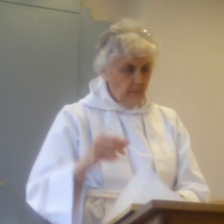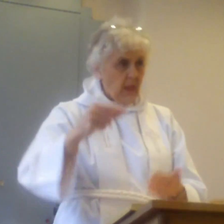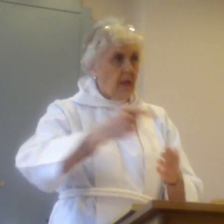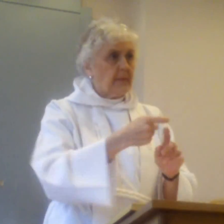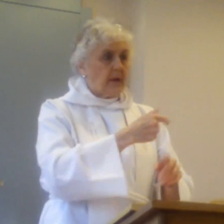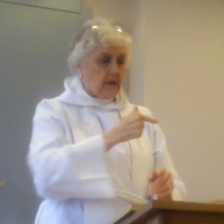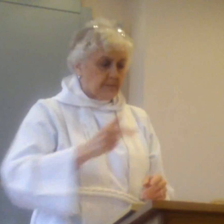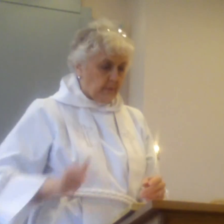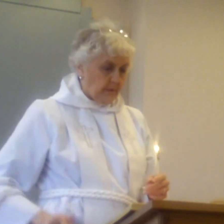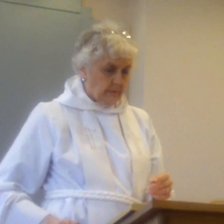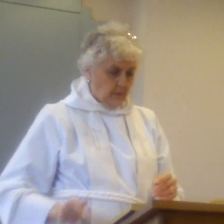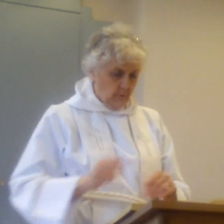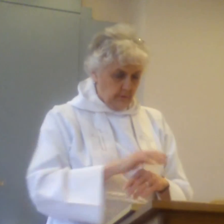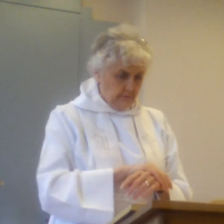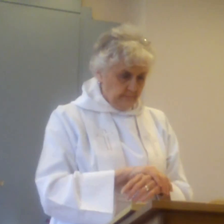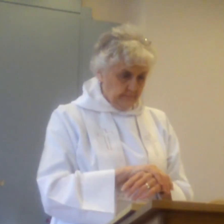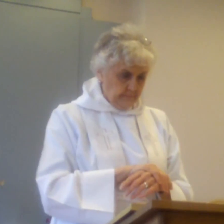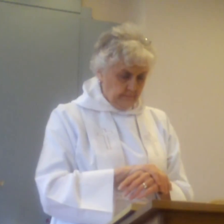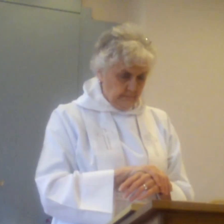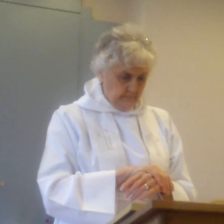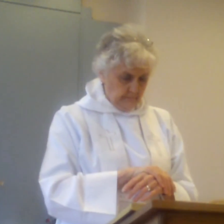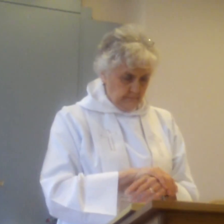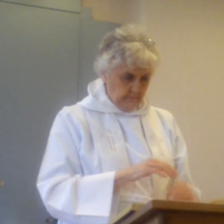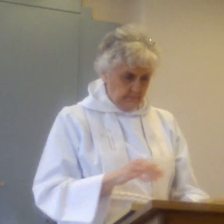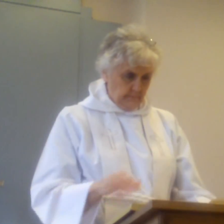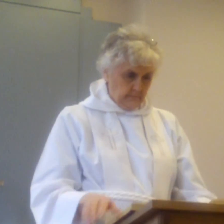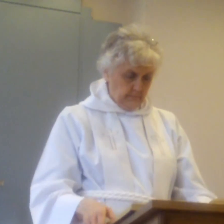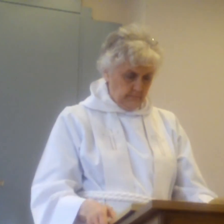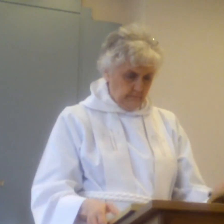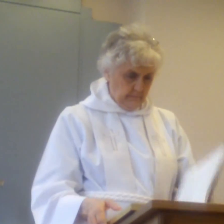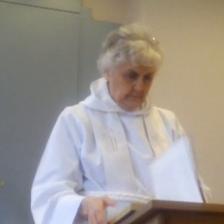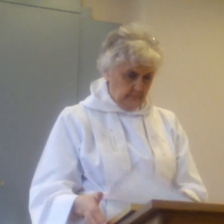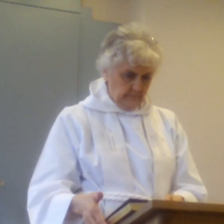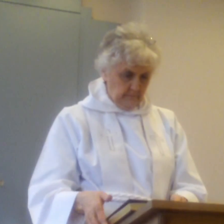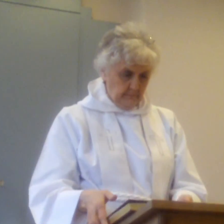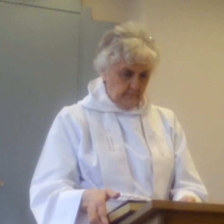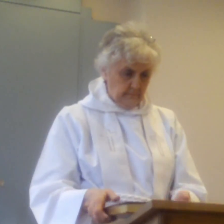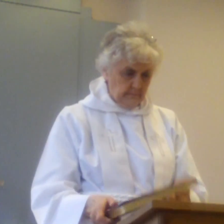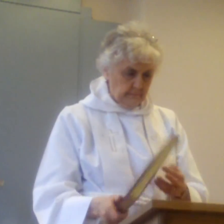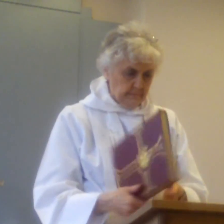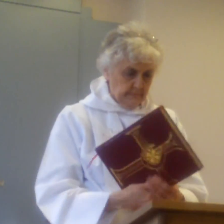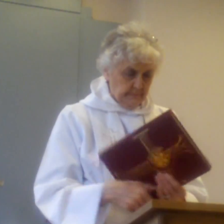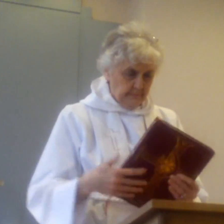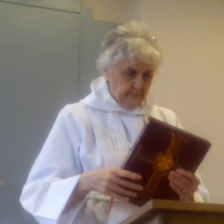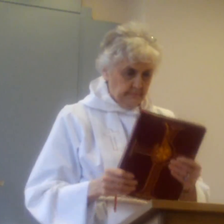Gospel of the Lord. Praise to you, Lord Christ. Amen. Amen. Amen.